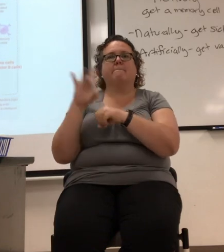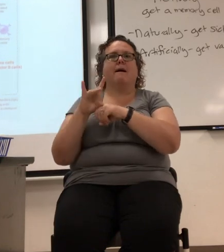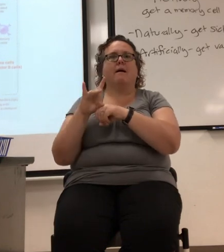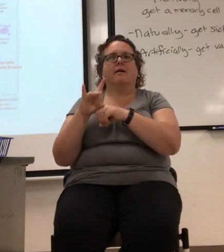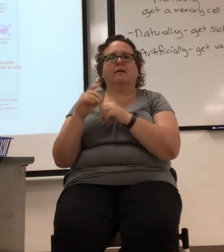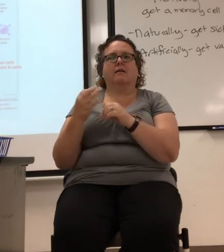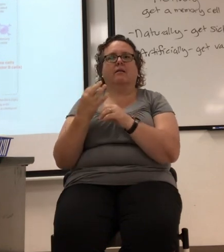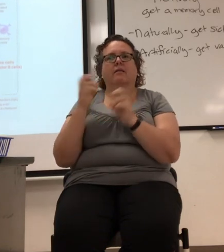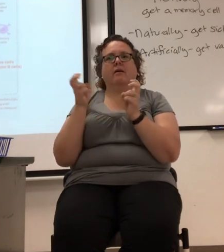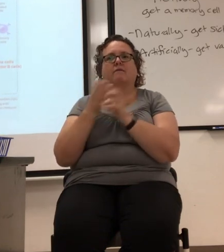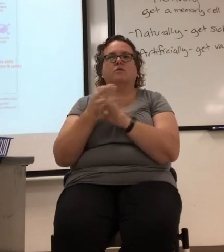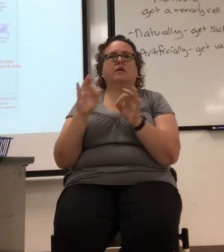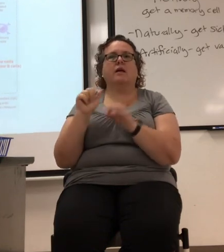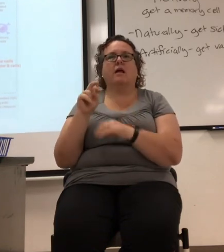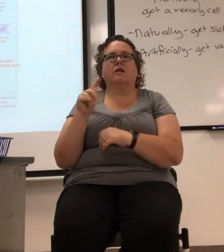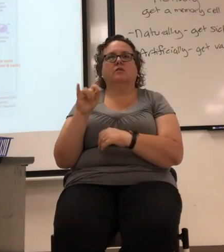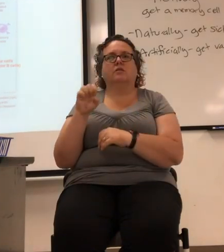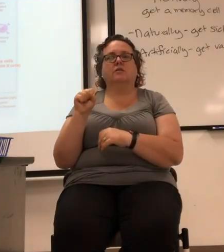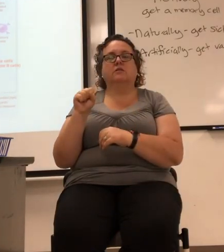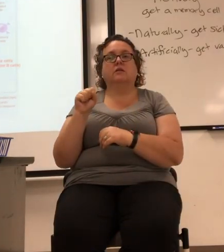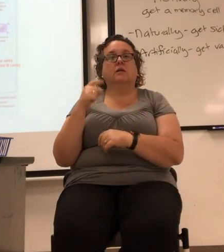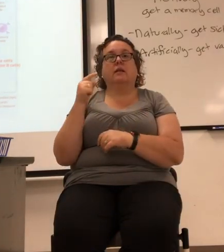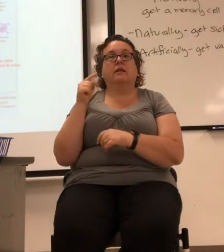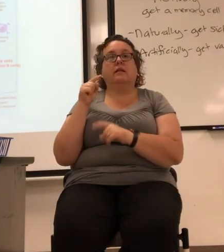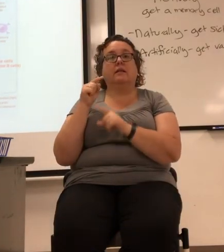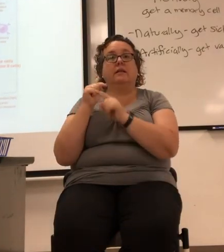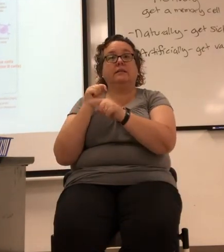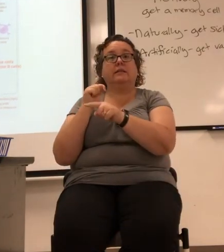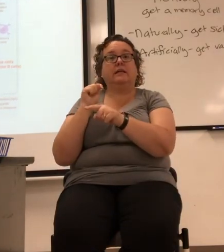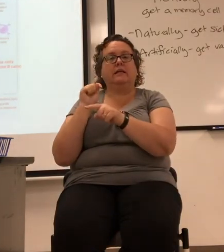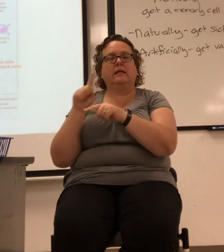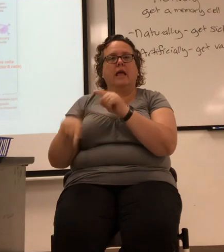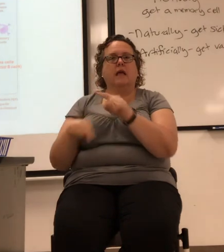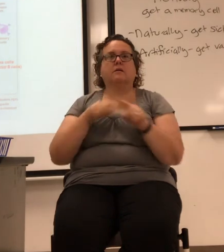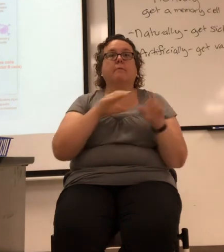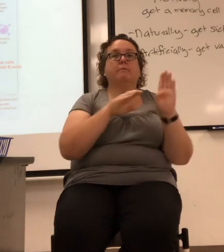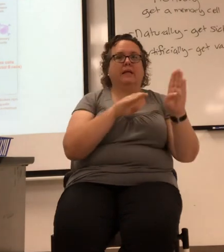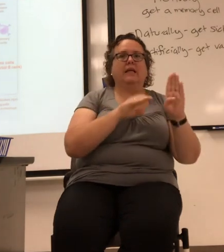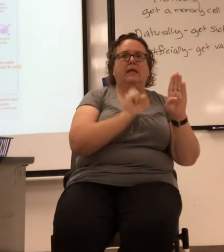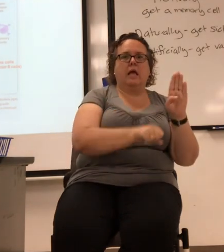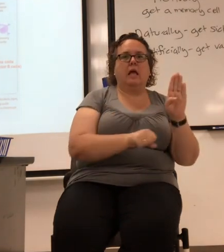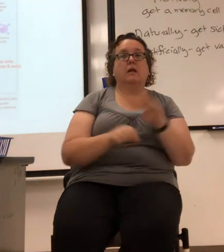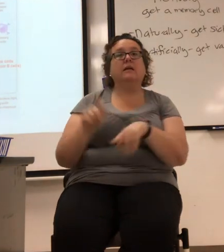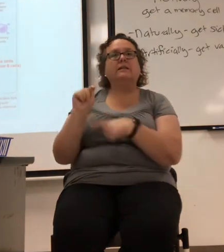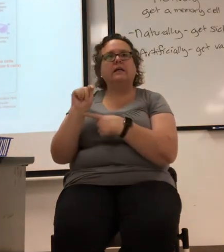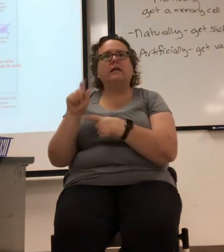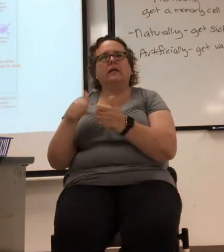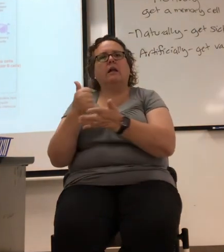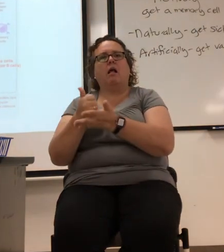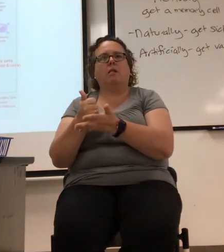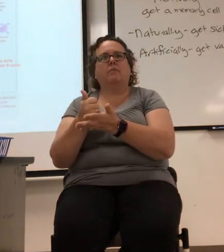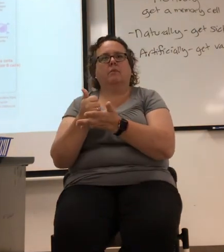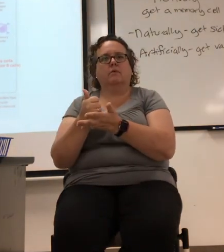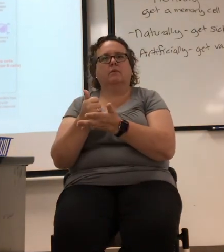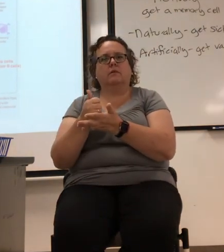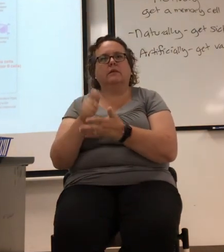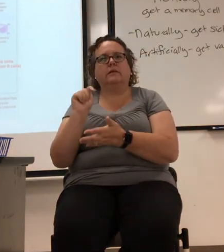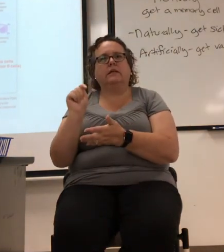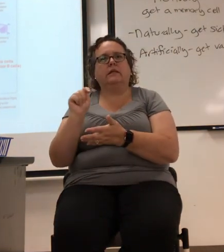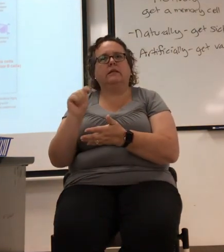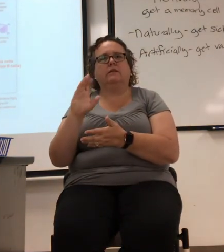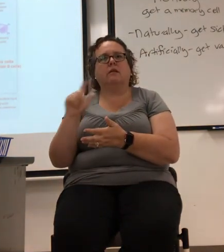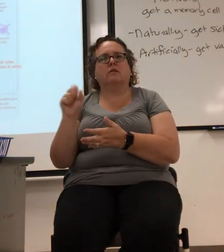antigens. These can't. The T cells can. They kind of need help from antigen-presenting cells.